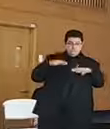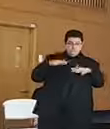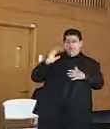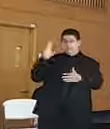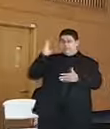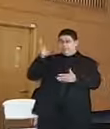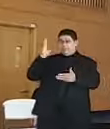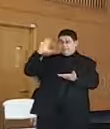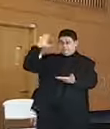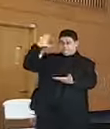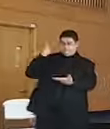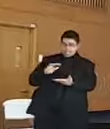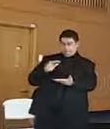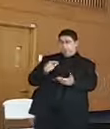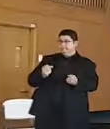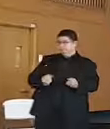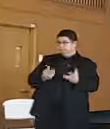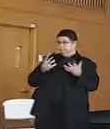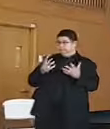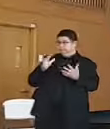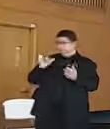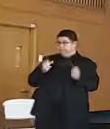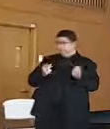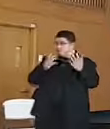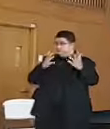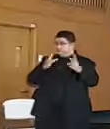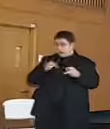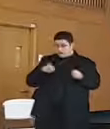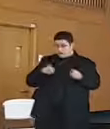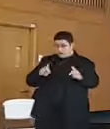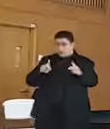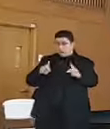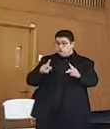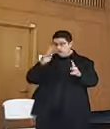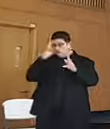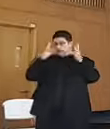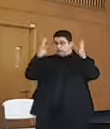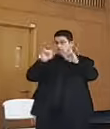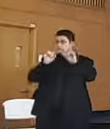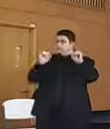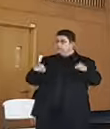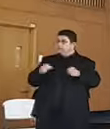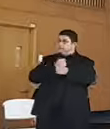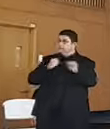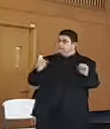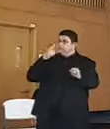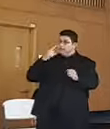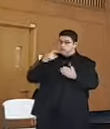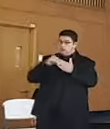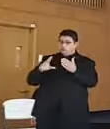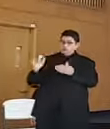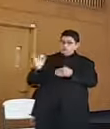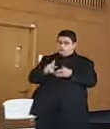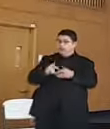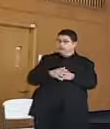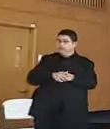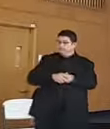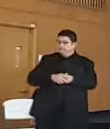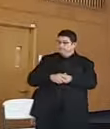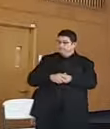reduced volume, and that does present an opportunity to create a system that is safe for kids and parents and teachers. And we're